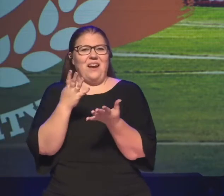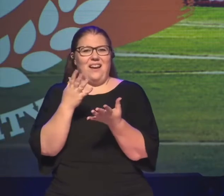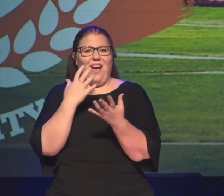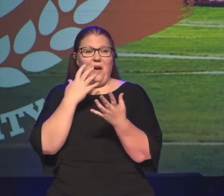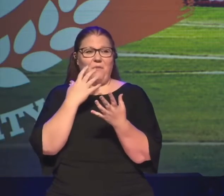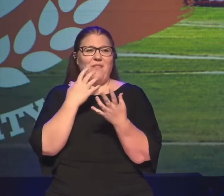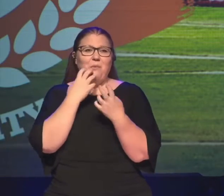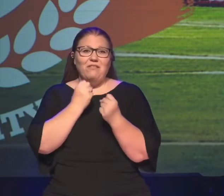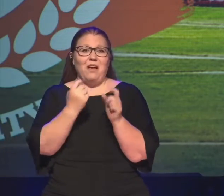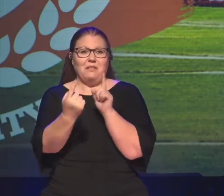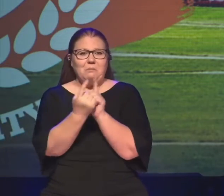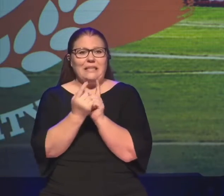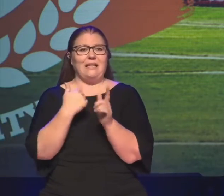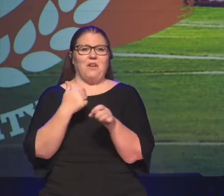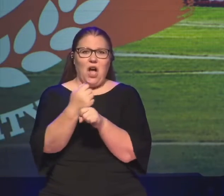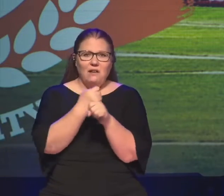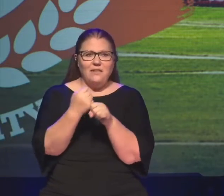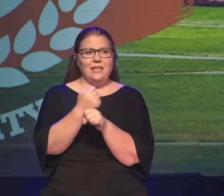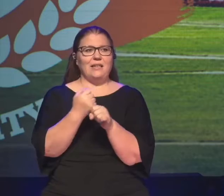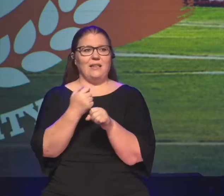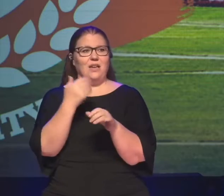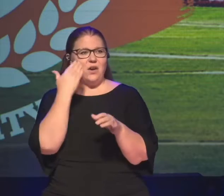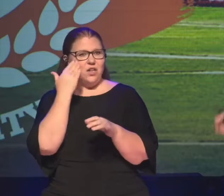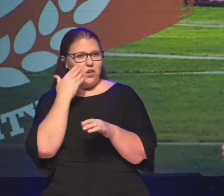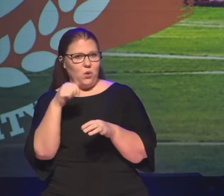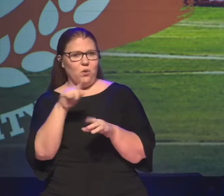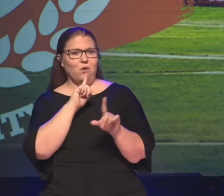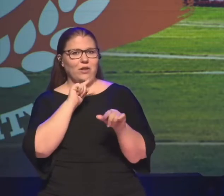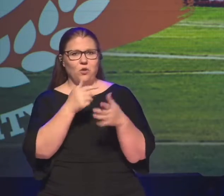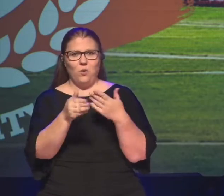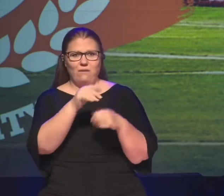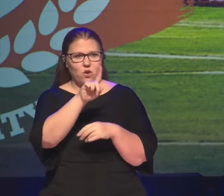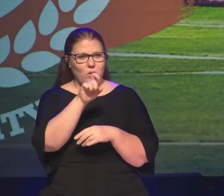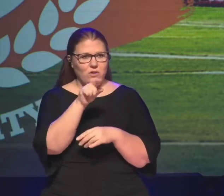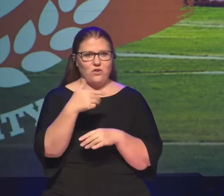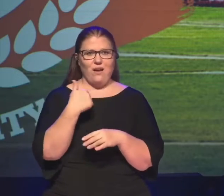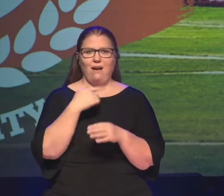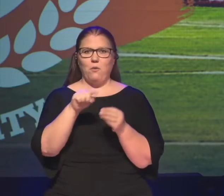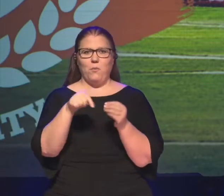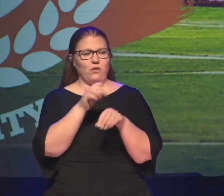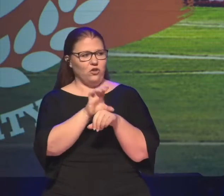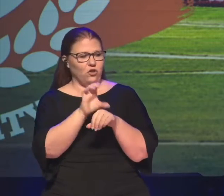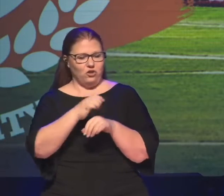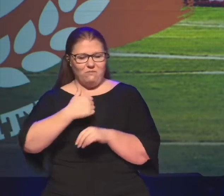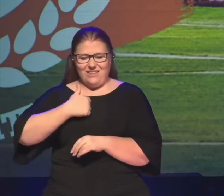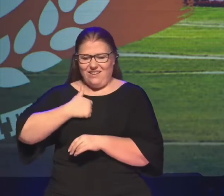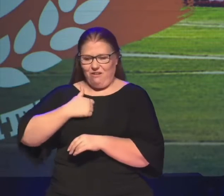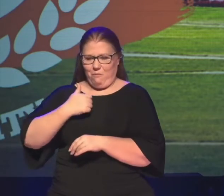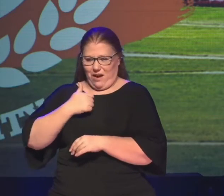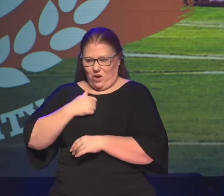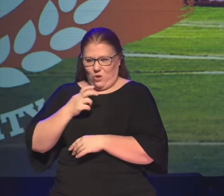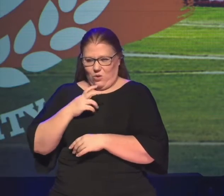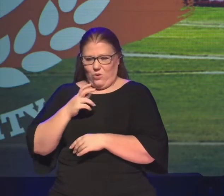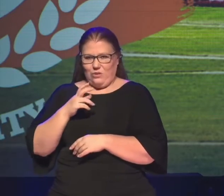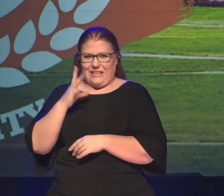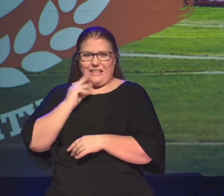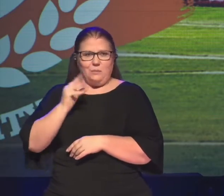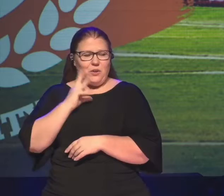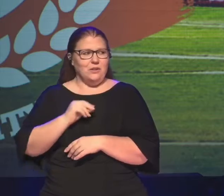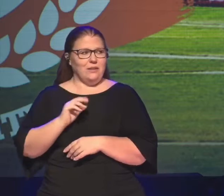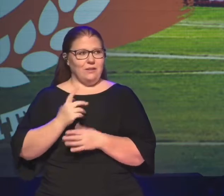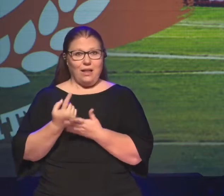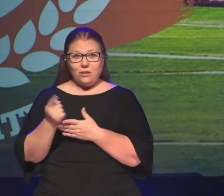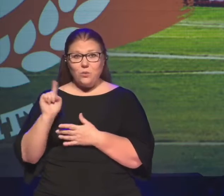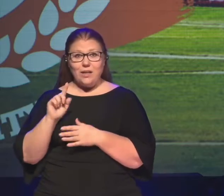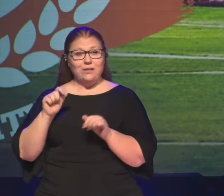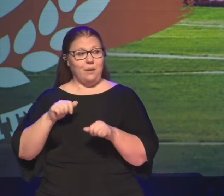to meet you. I'd love to have coffee. I'd love to just get to know you, answer any questions you have about our church, about myself, my own journey, any of that. This past week, I was